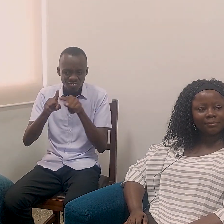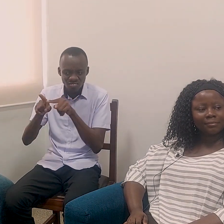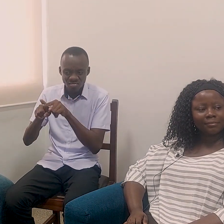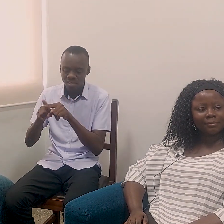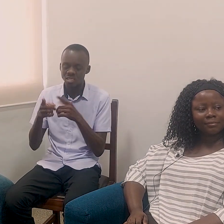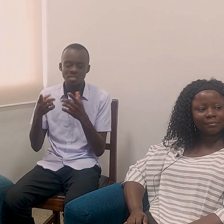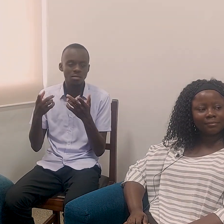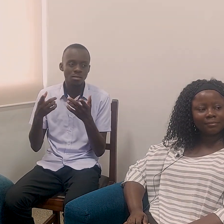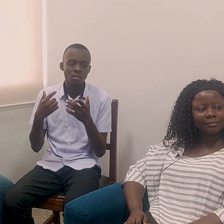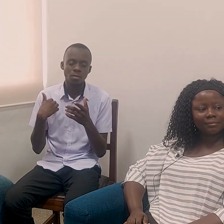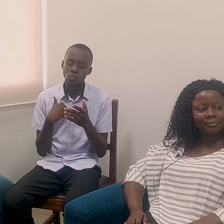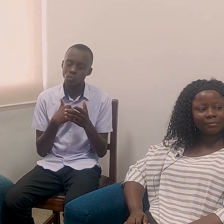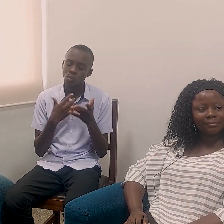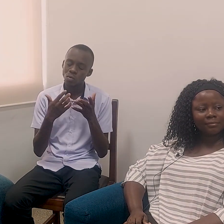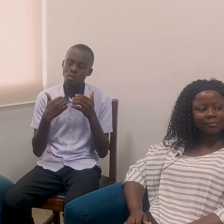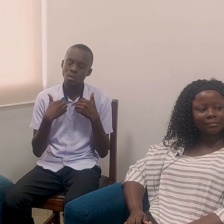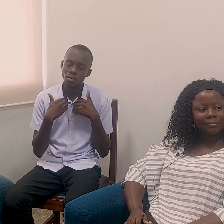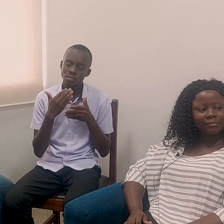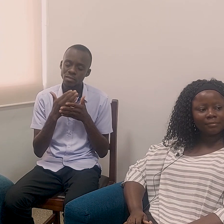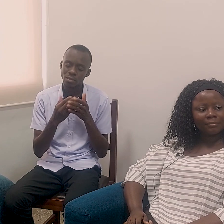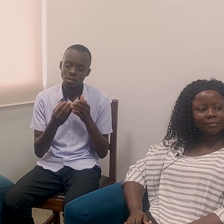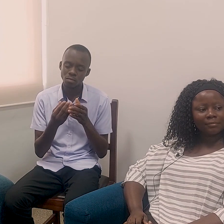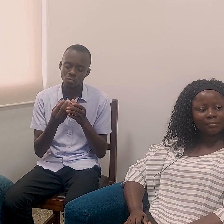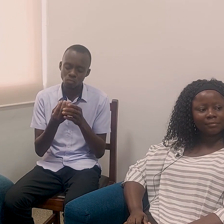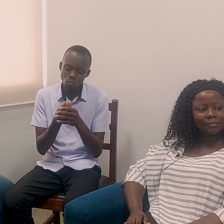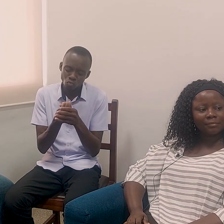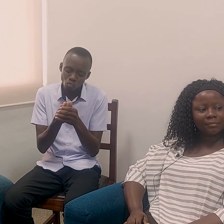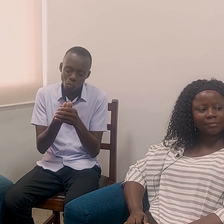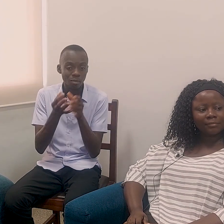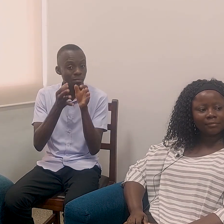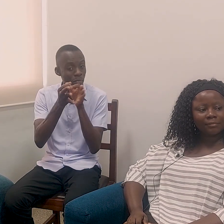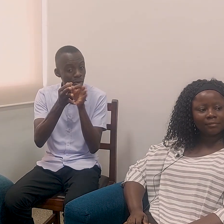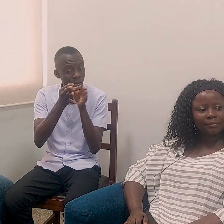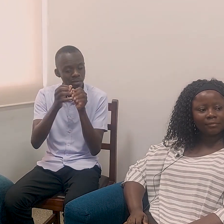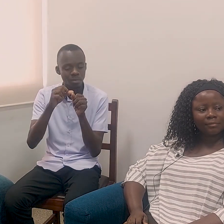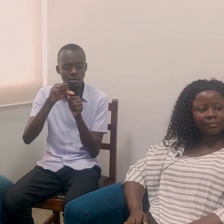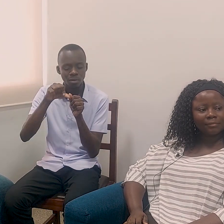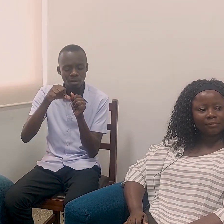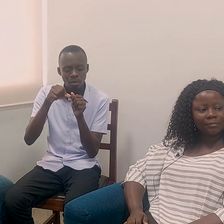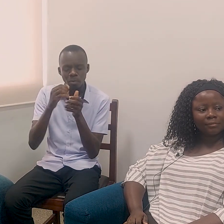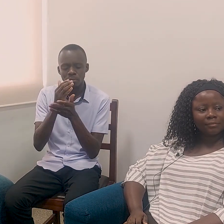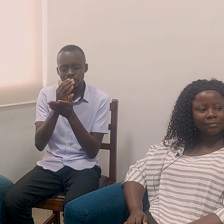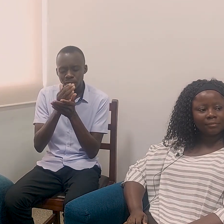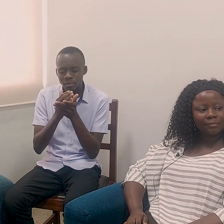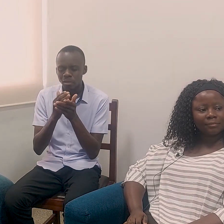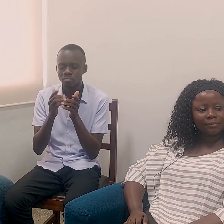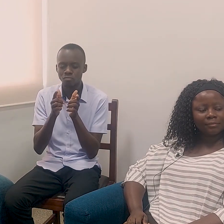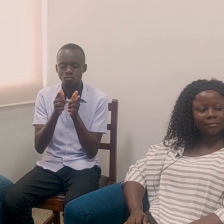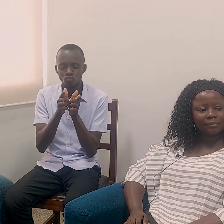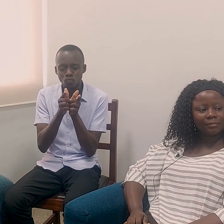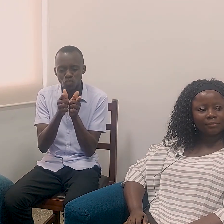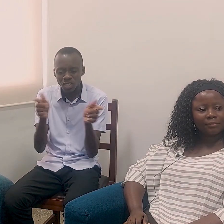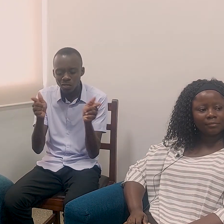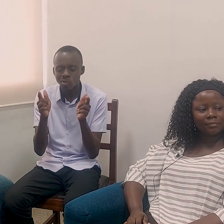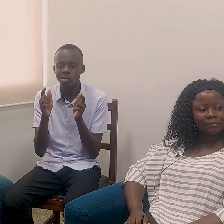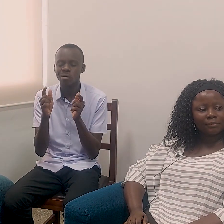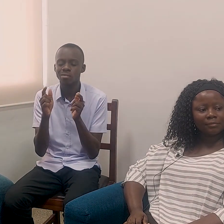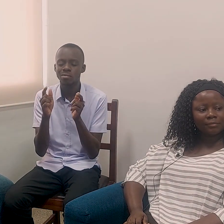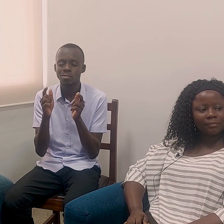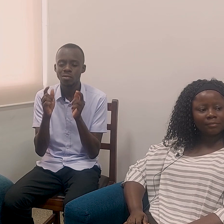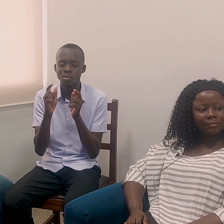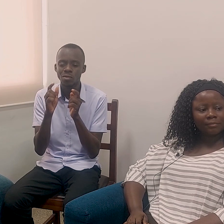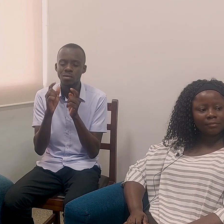like to have brief explanations on some of the general conditions we see: